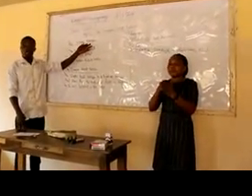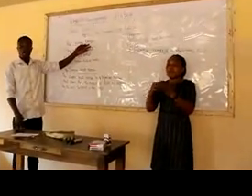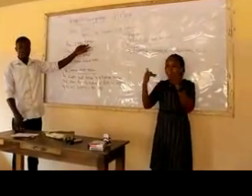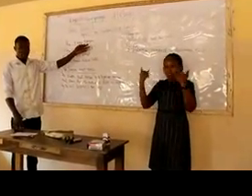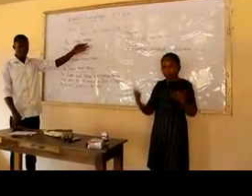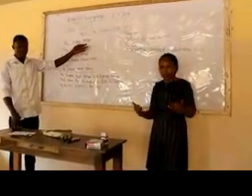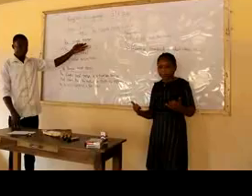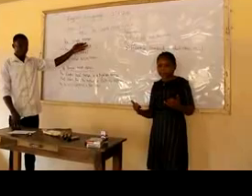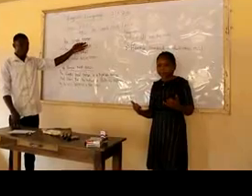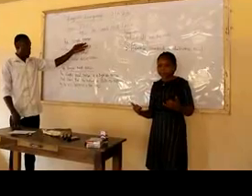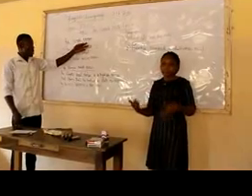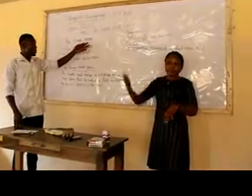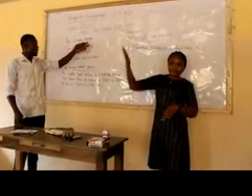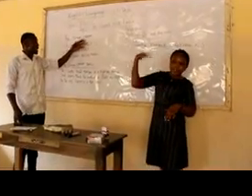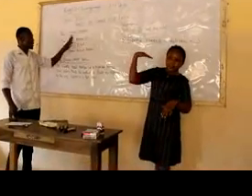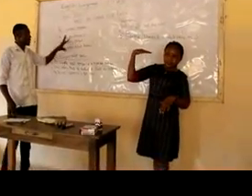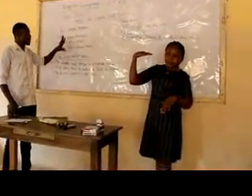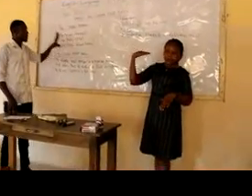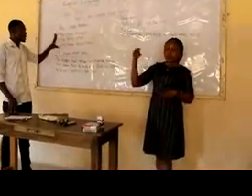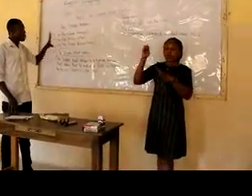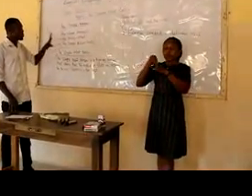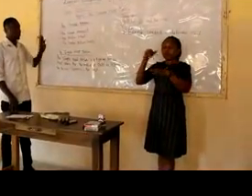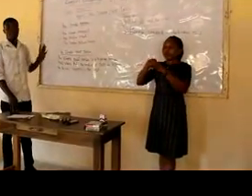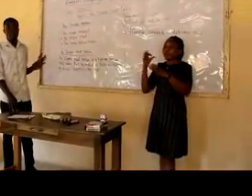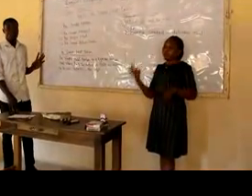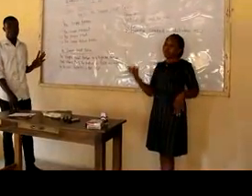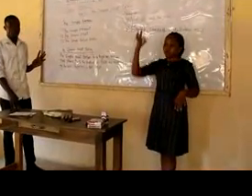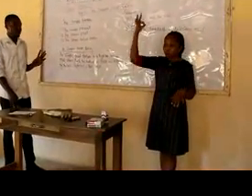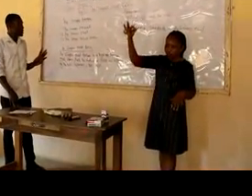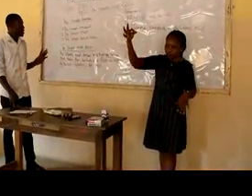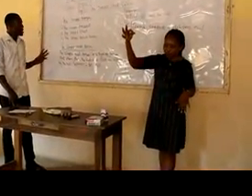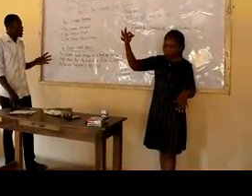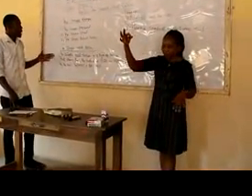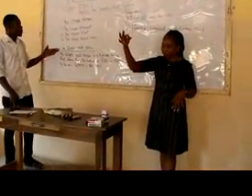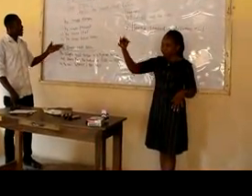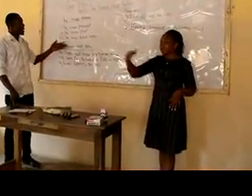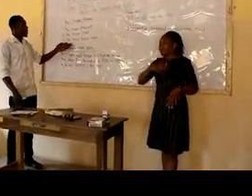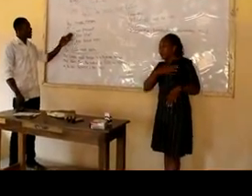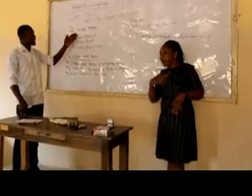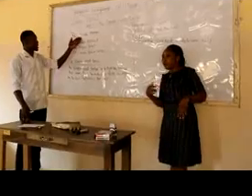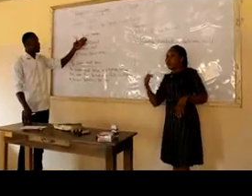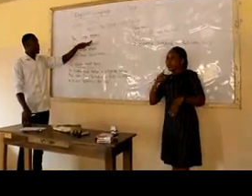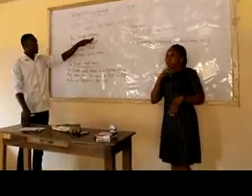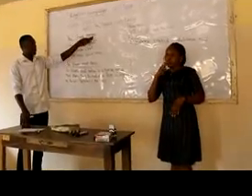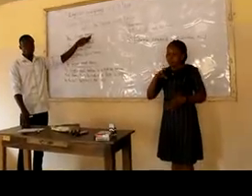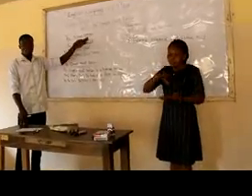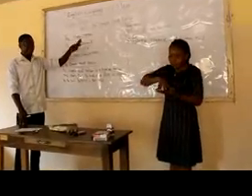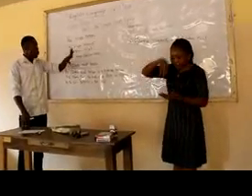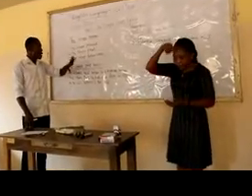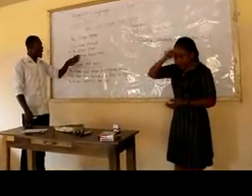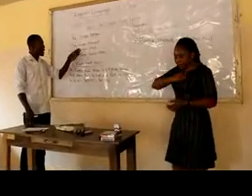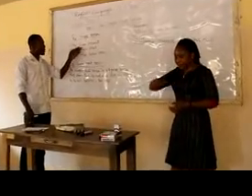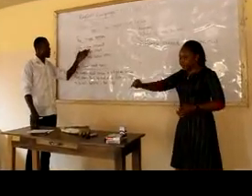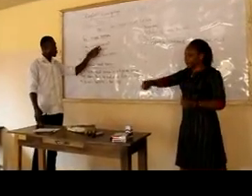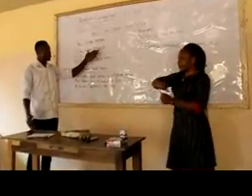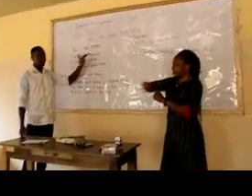term tenses. And we are looking at the simple tenses. And we say that under the simple tenses,